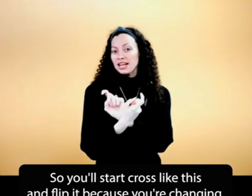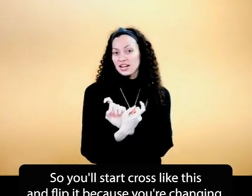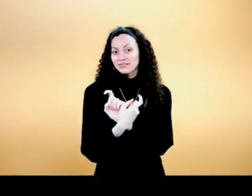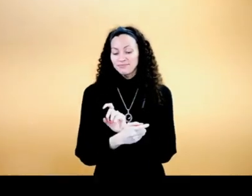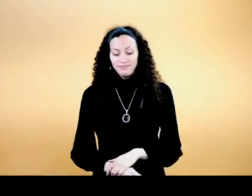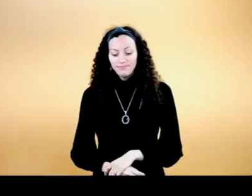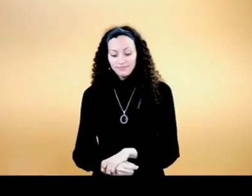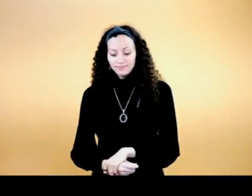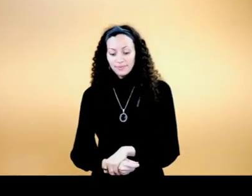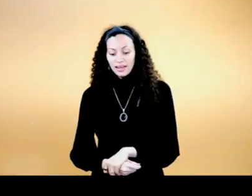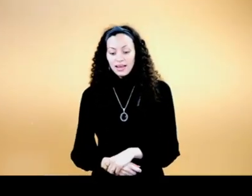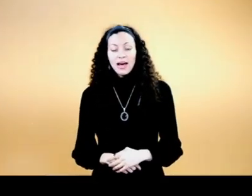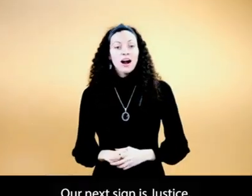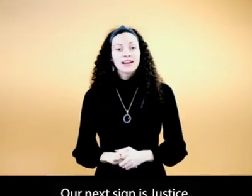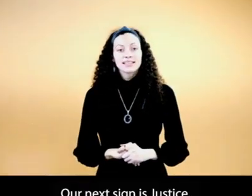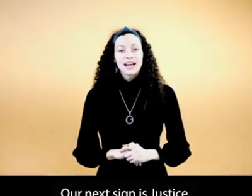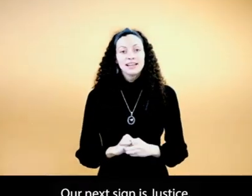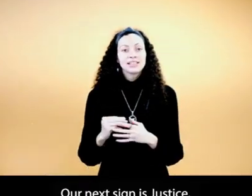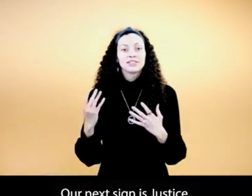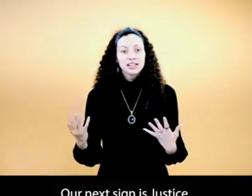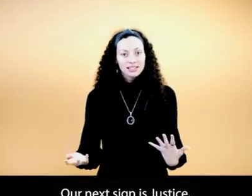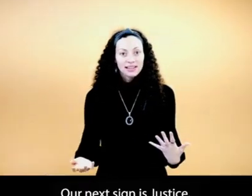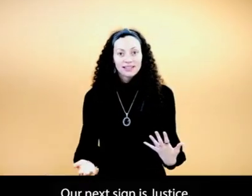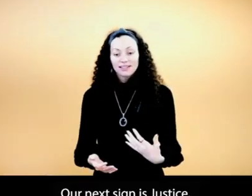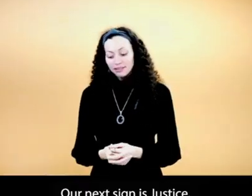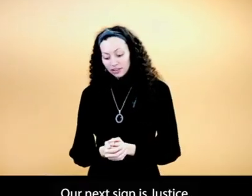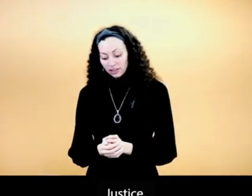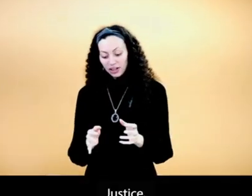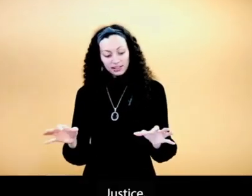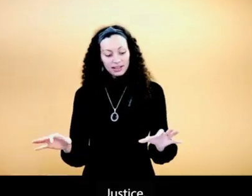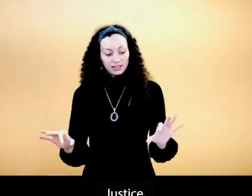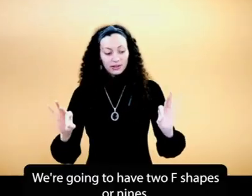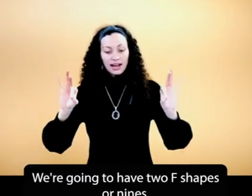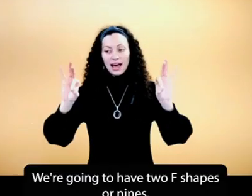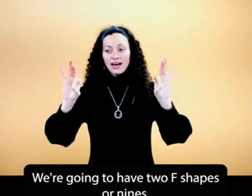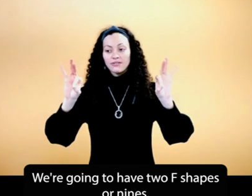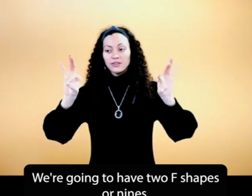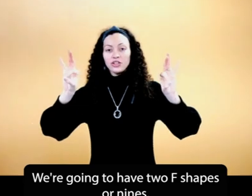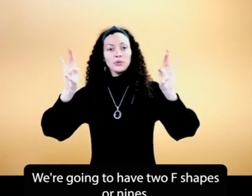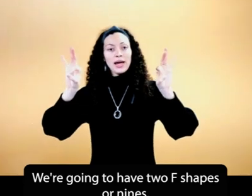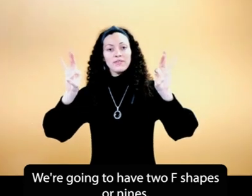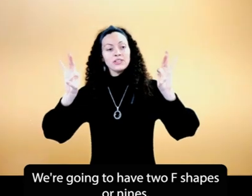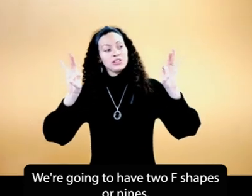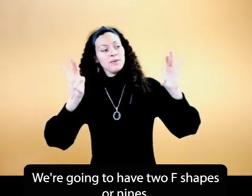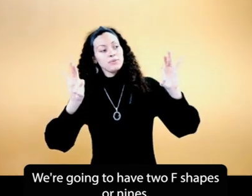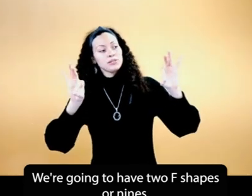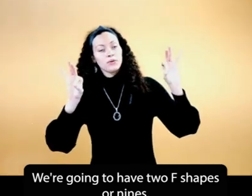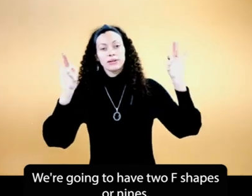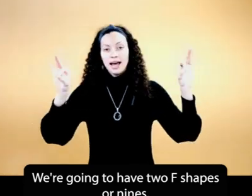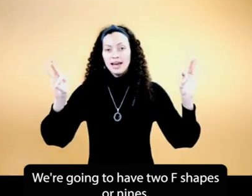changing. Our next sign is justice. Justice, we're going to have 2 F shapes or 9s.